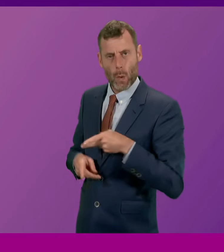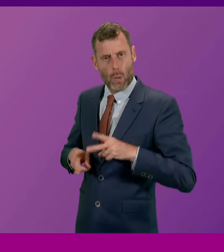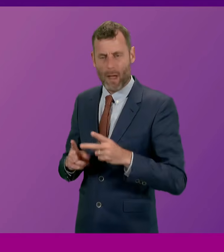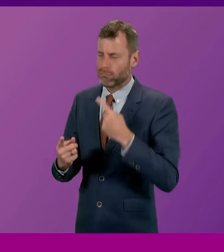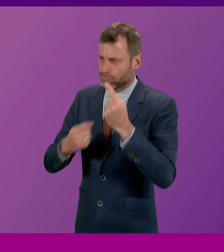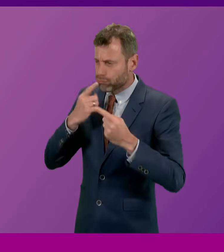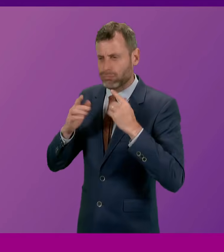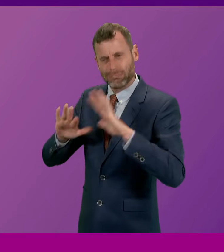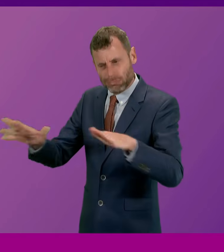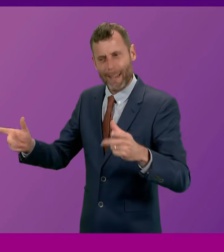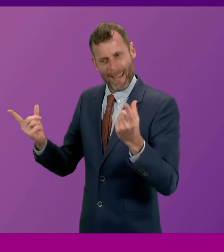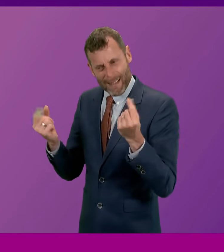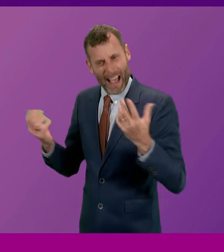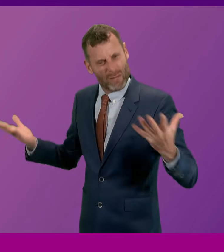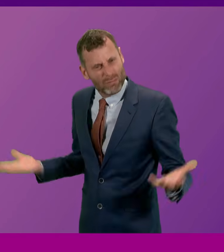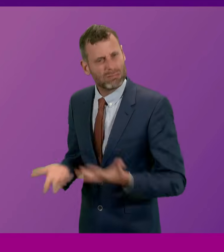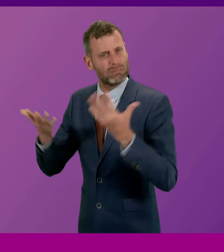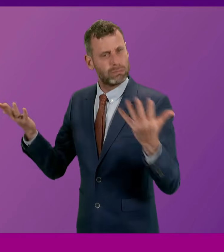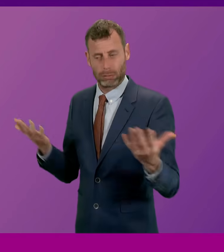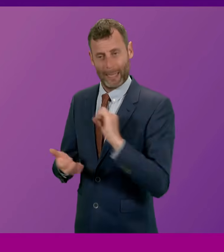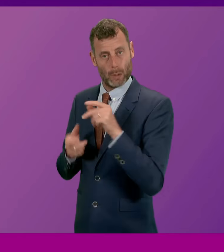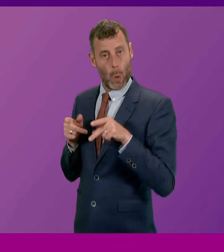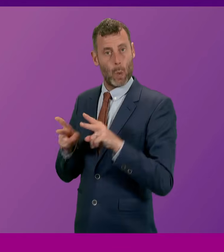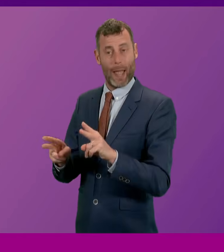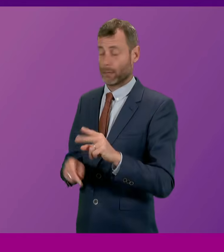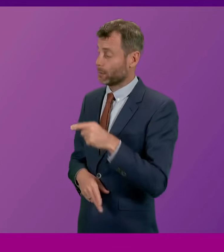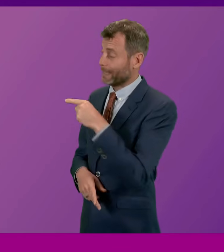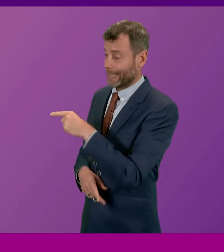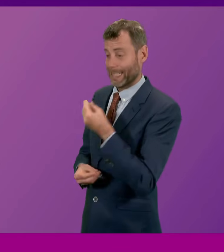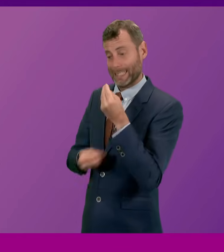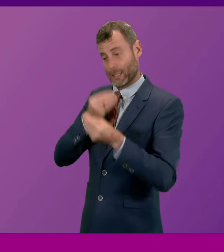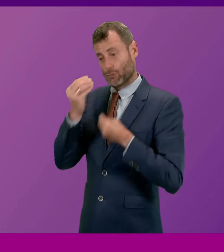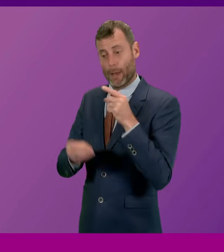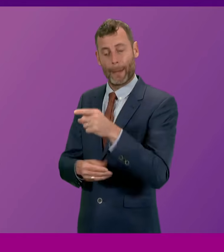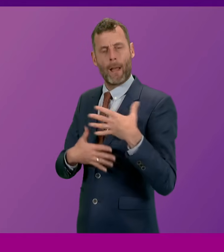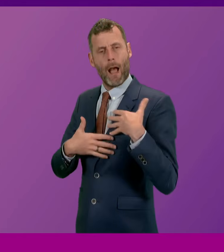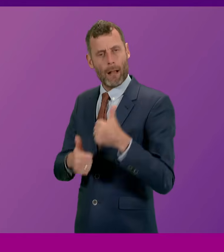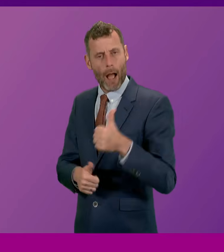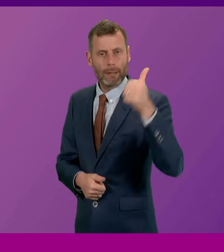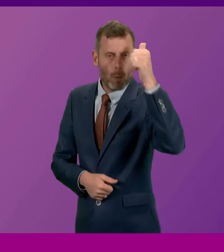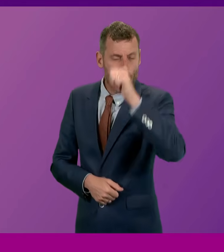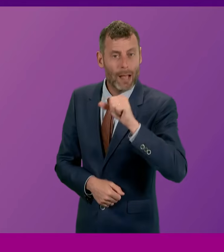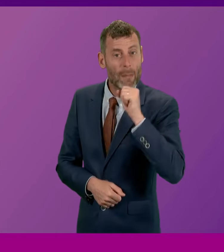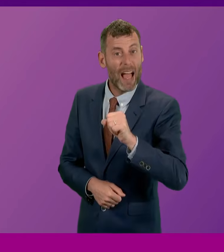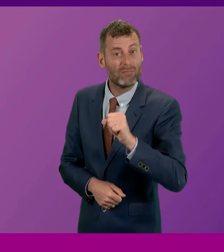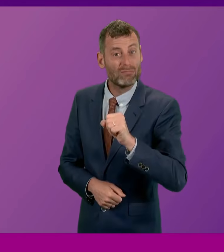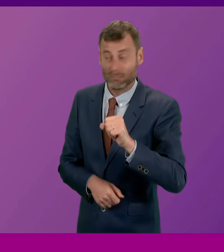Sir Jeff Palmer. Mr Chowdhury described Sir Jeff as a kind, wise man, and